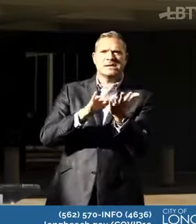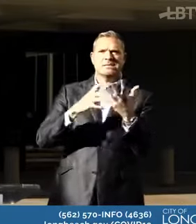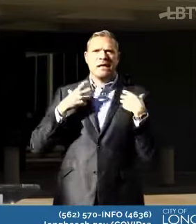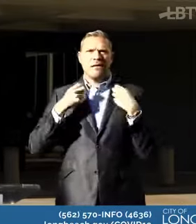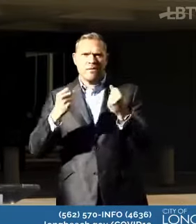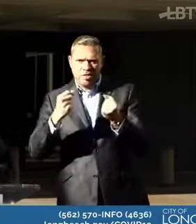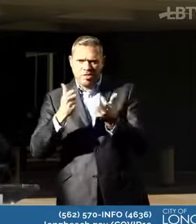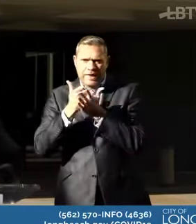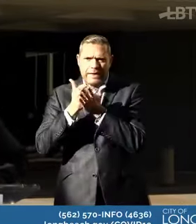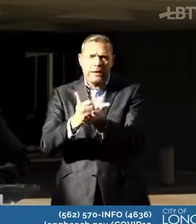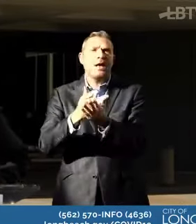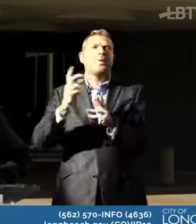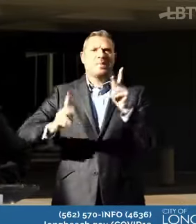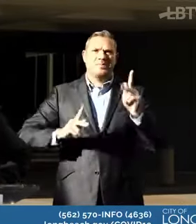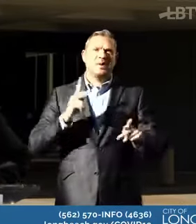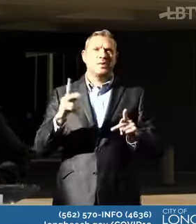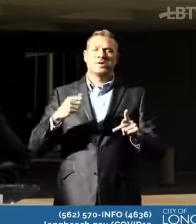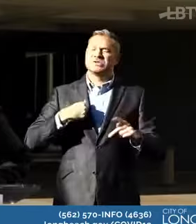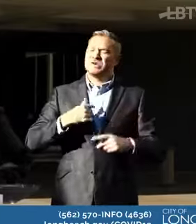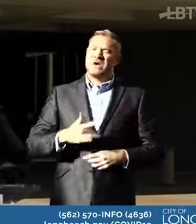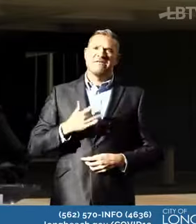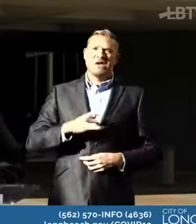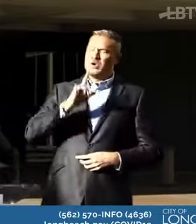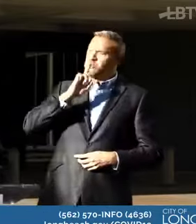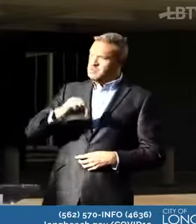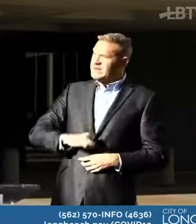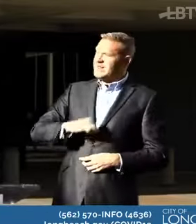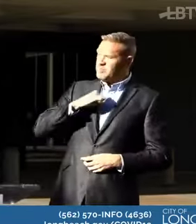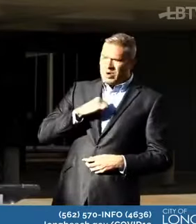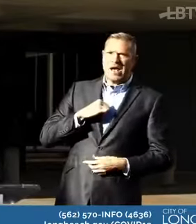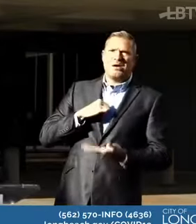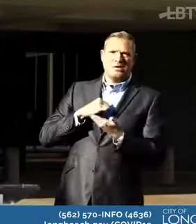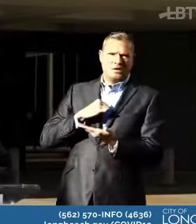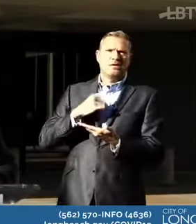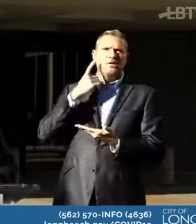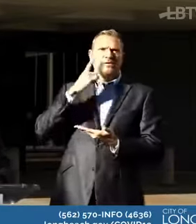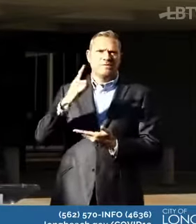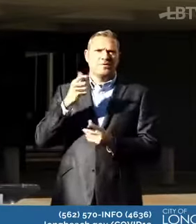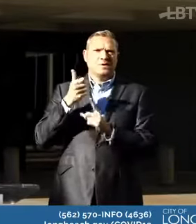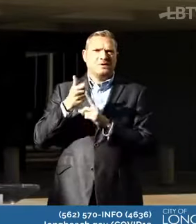I'm really, really proud of him and his whole team, and we're excited he's going to get the vaccine today.